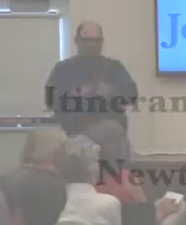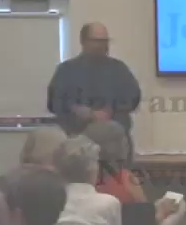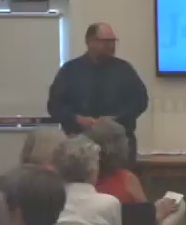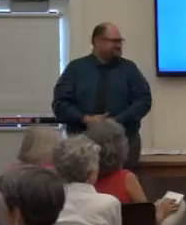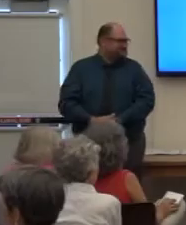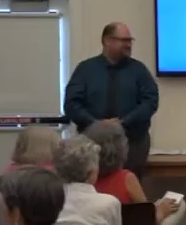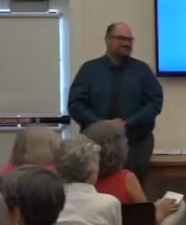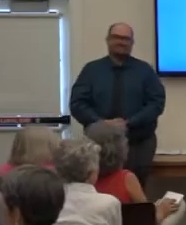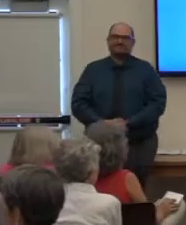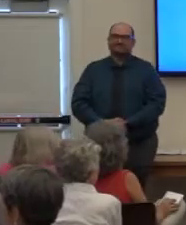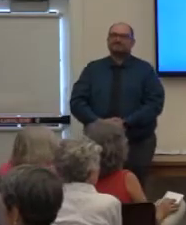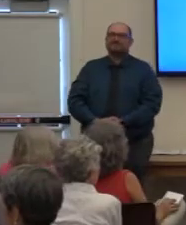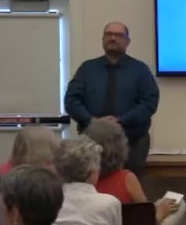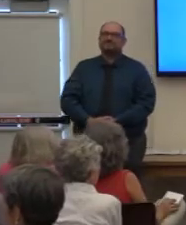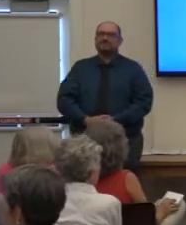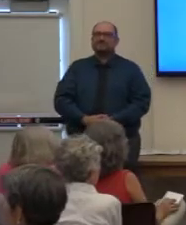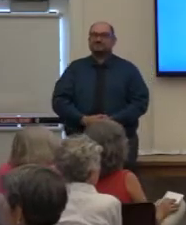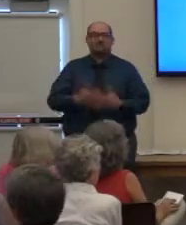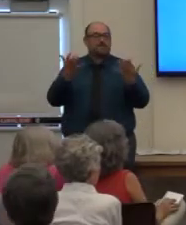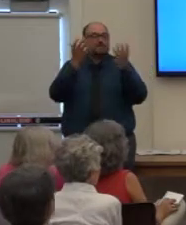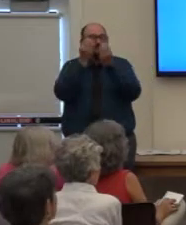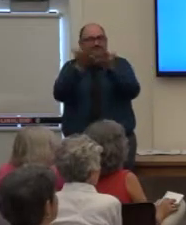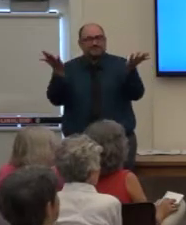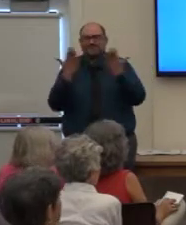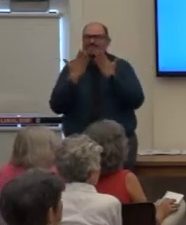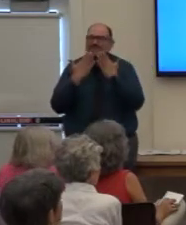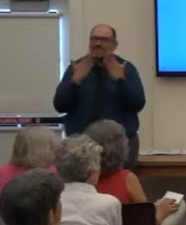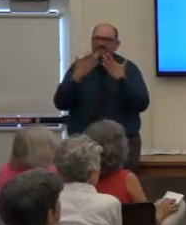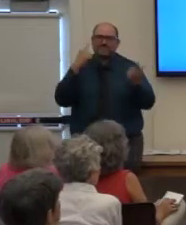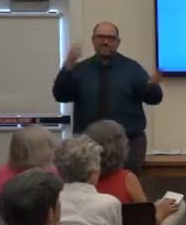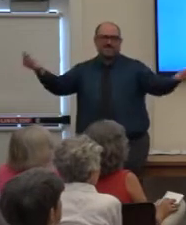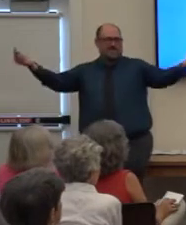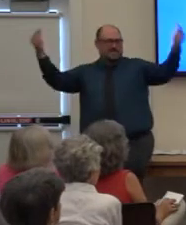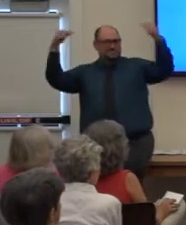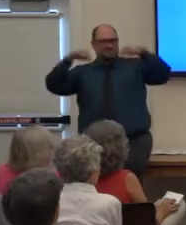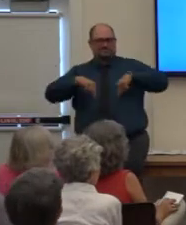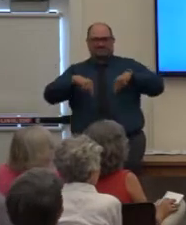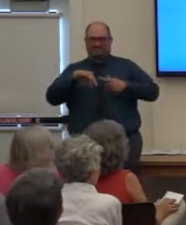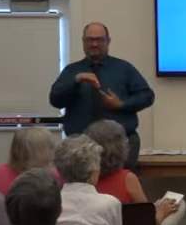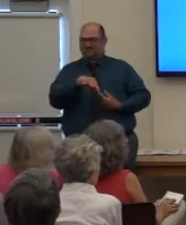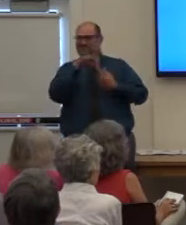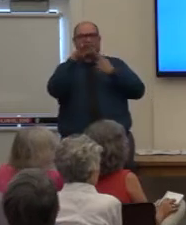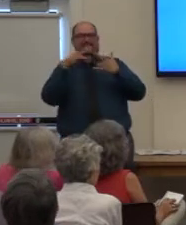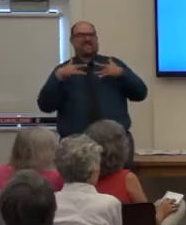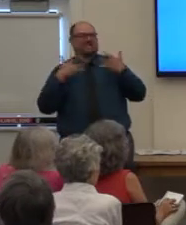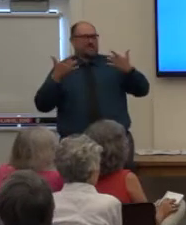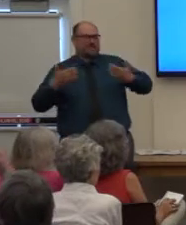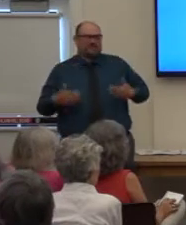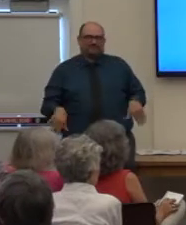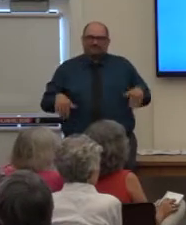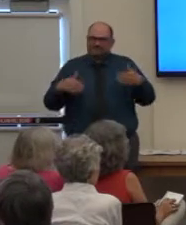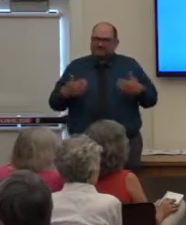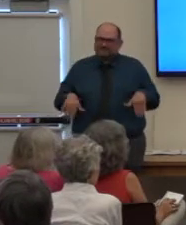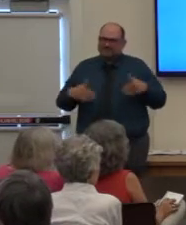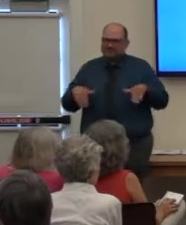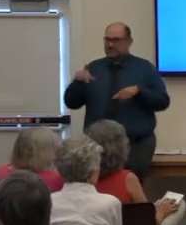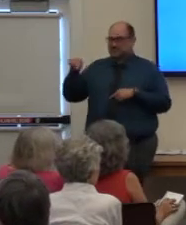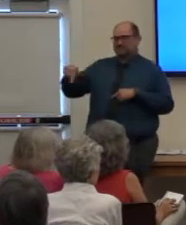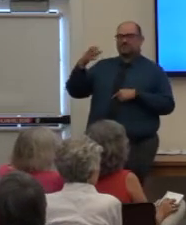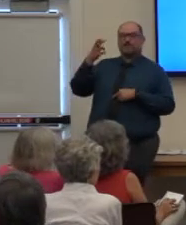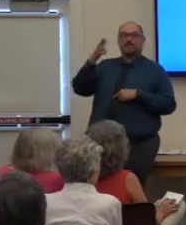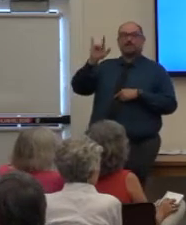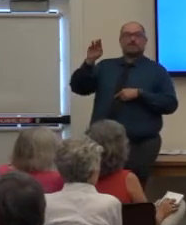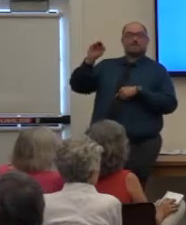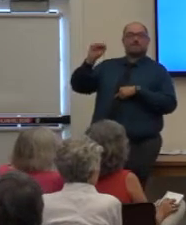I would like to thank you all for coming out to this special occasion of the Chilmark Library's Summer Lecture Series, sponsored by